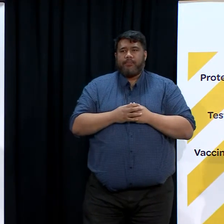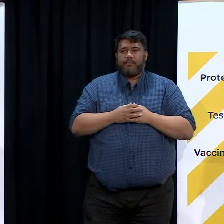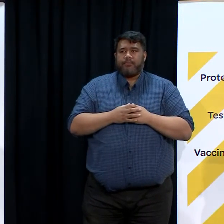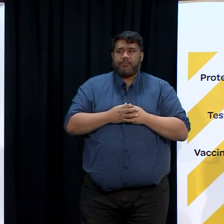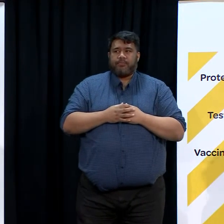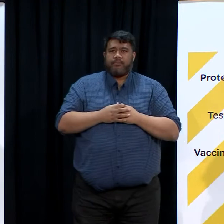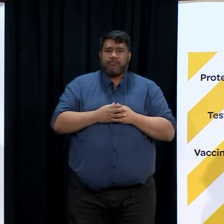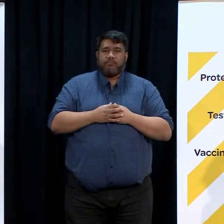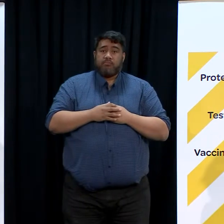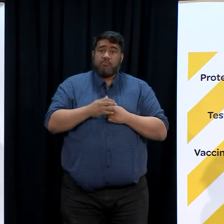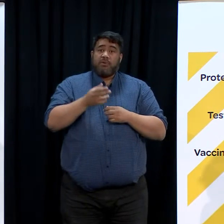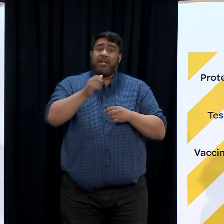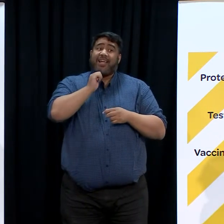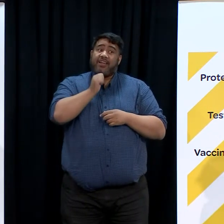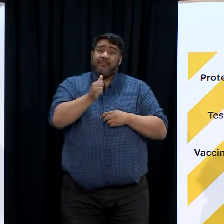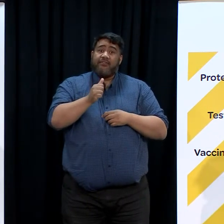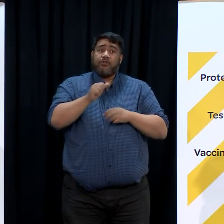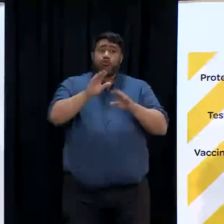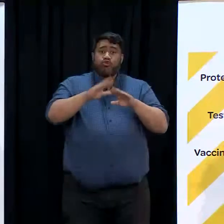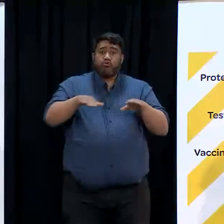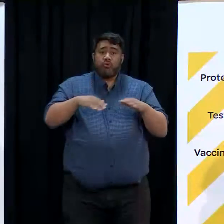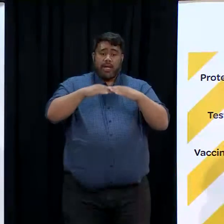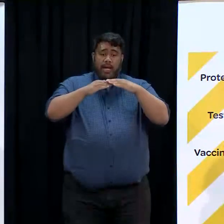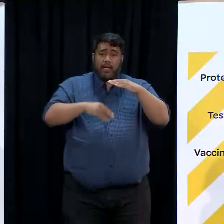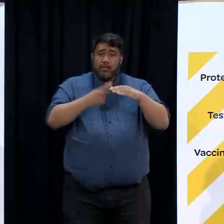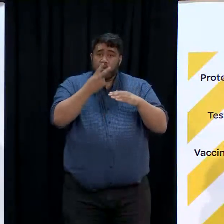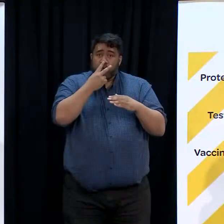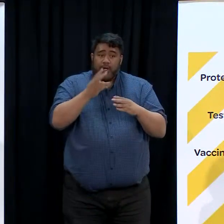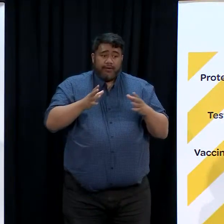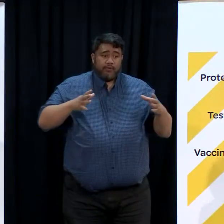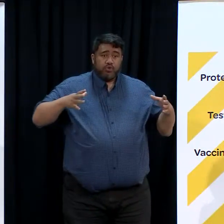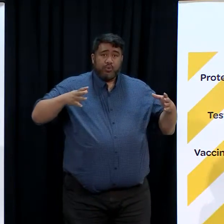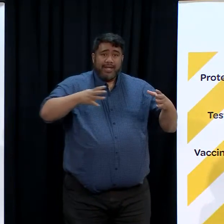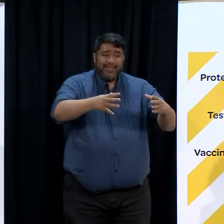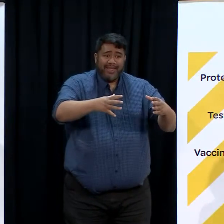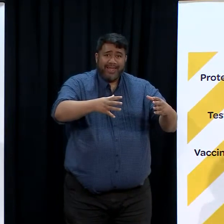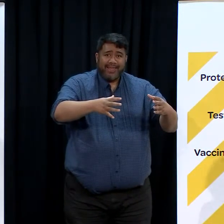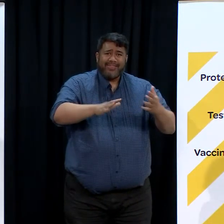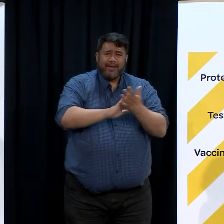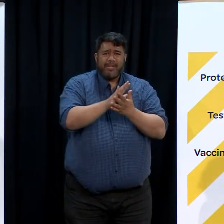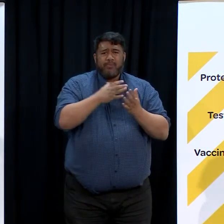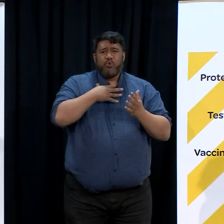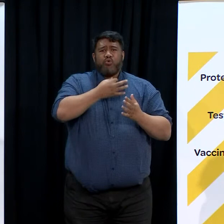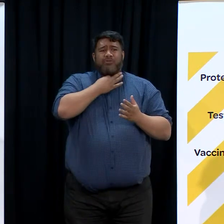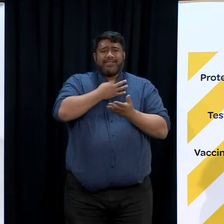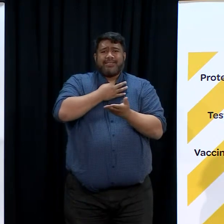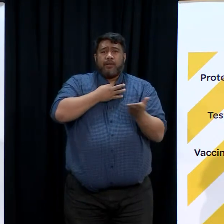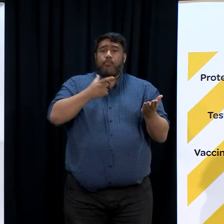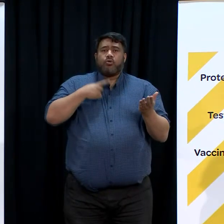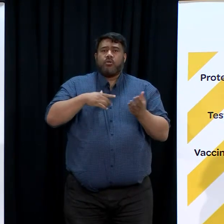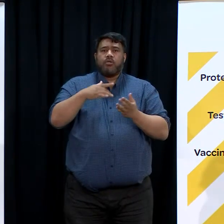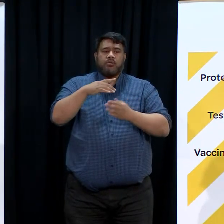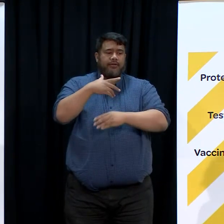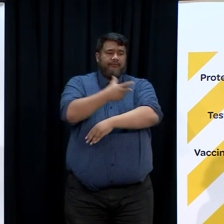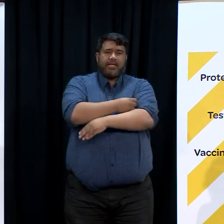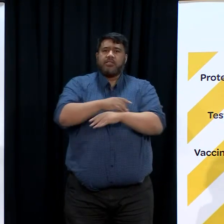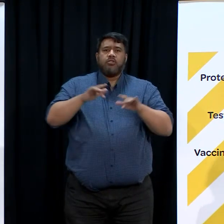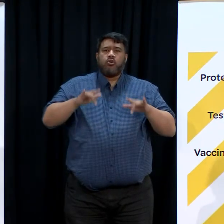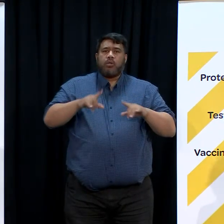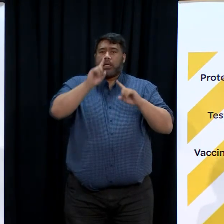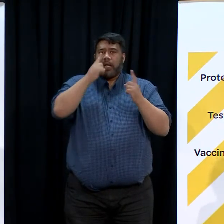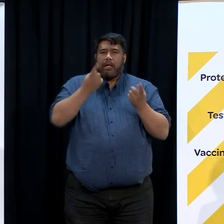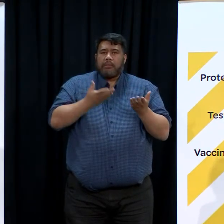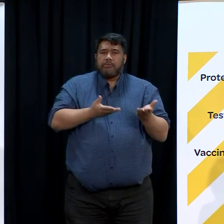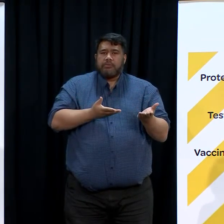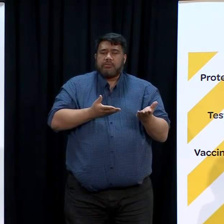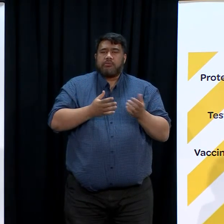where there are groups of children under the age of 12 create higher risk. These are people who are not able to be vaccinated at the